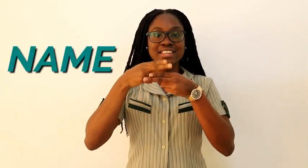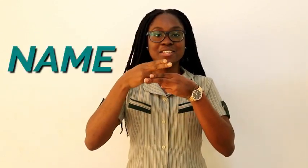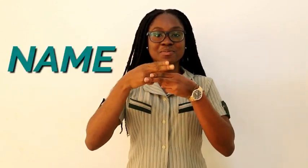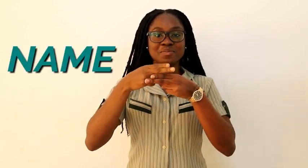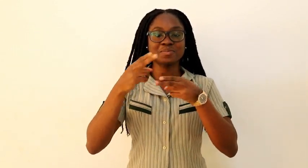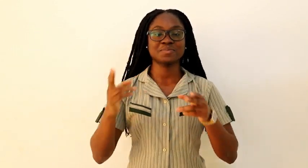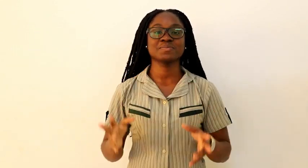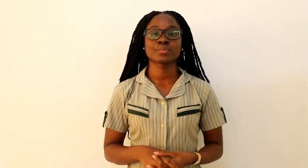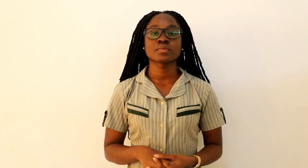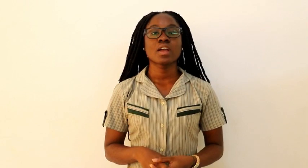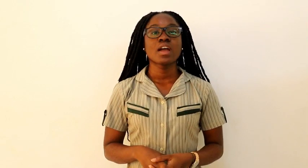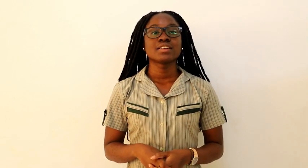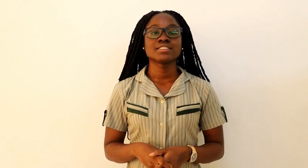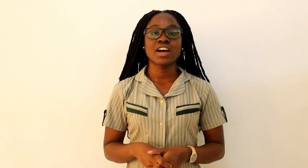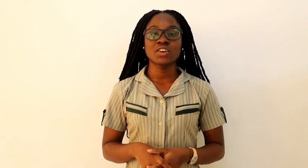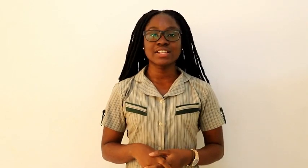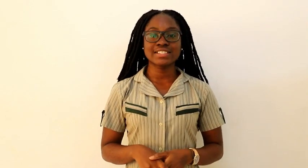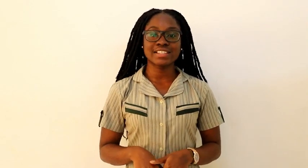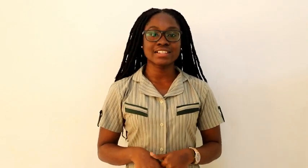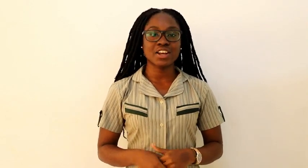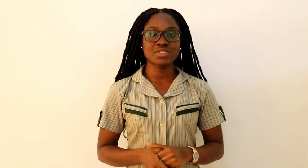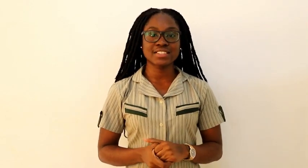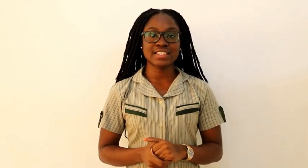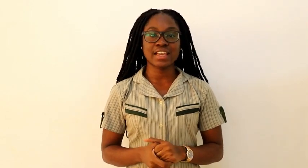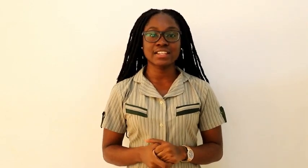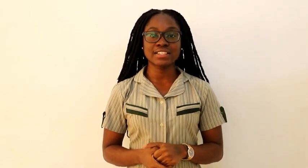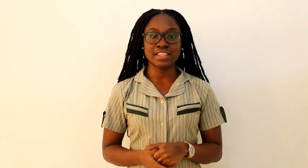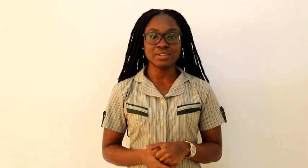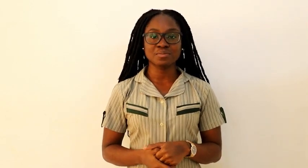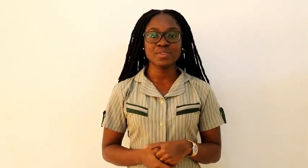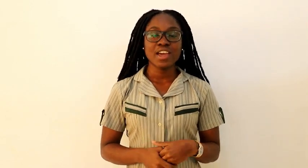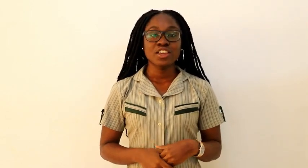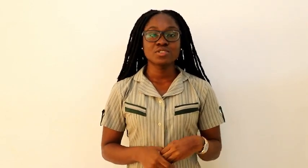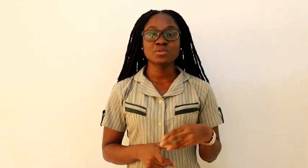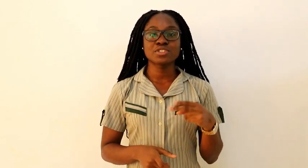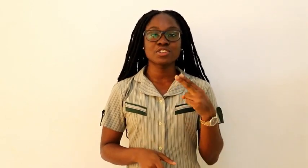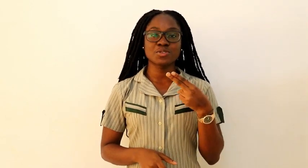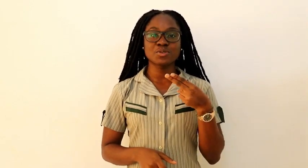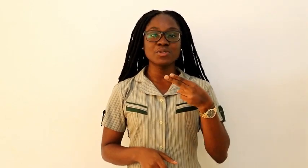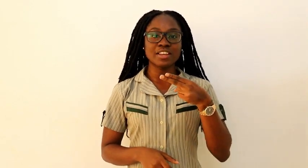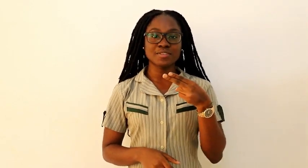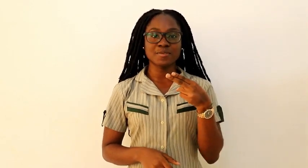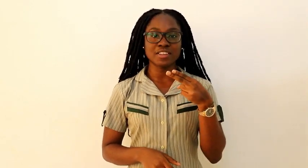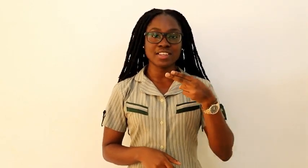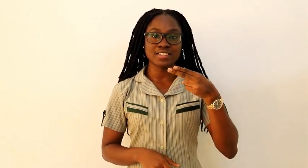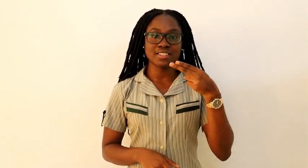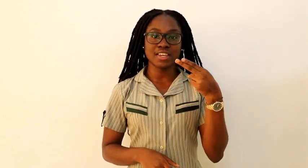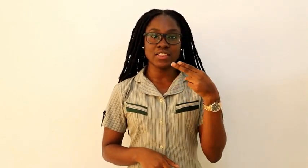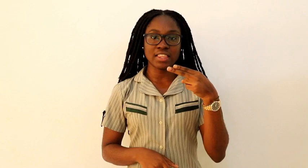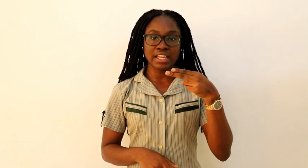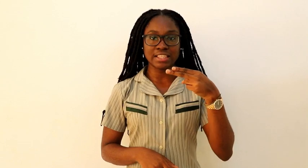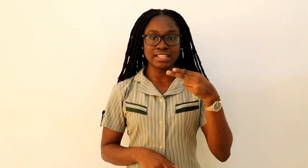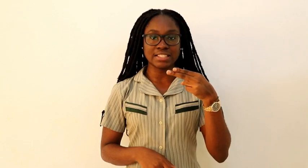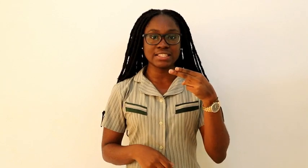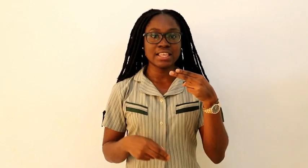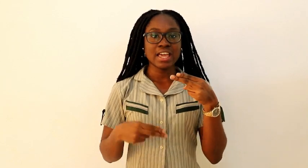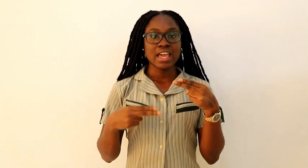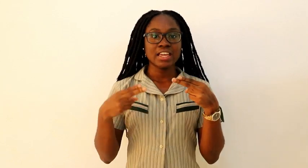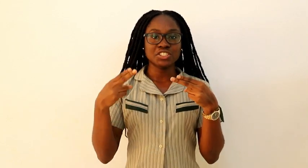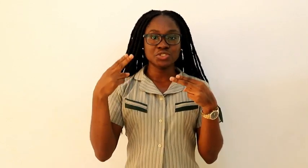name. Now let's learn how to sign name. You put your two left fingers together like this, and you